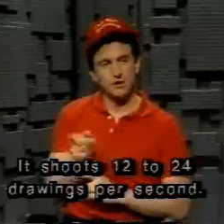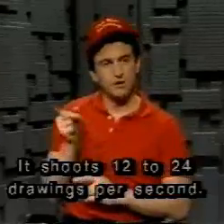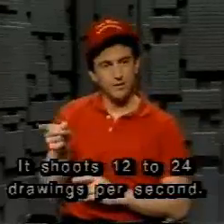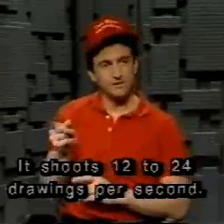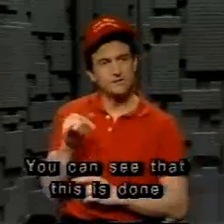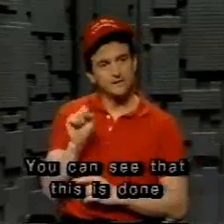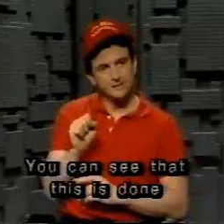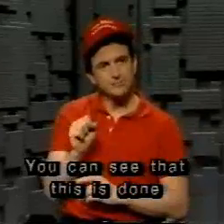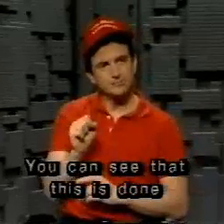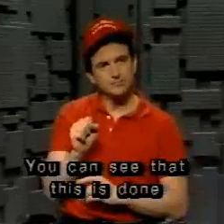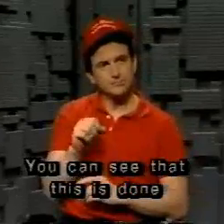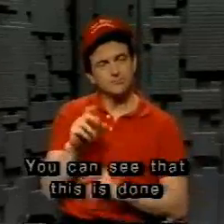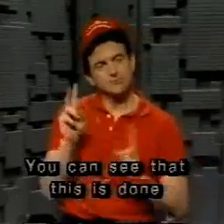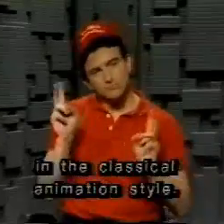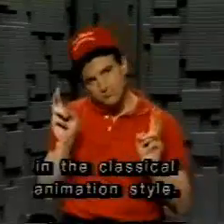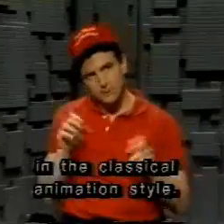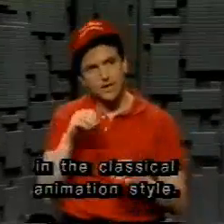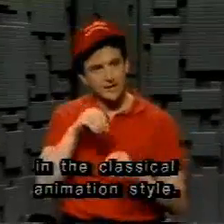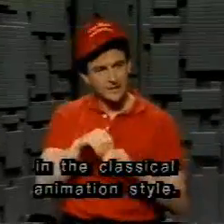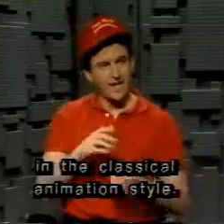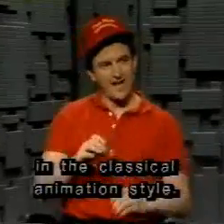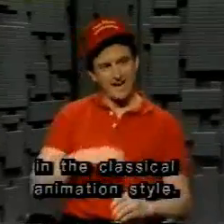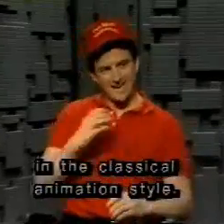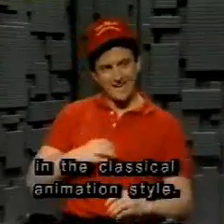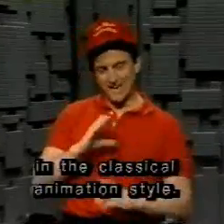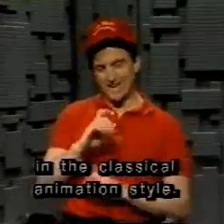You can see that this is done in the classical animation style,